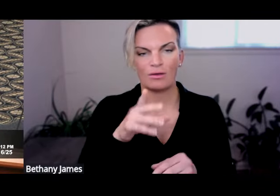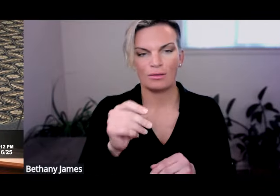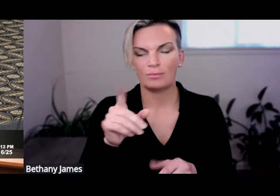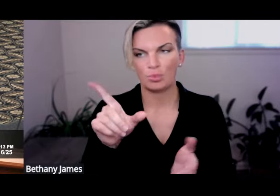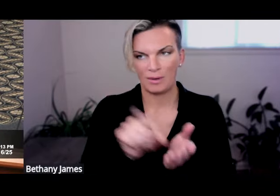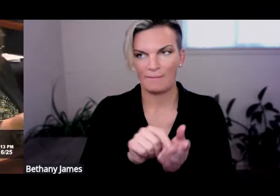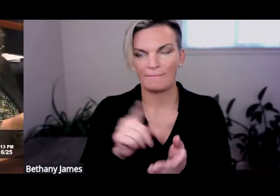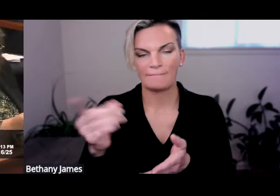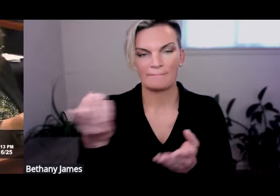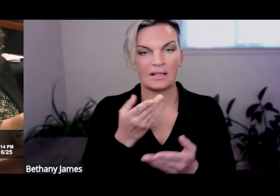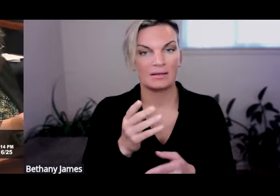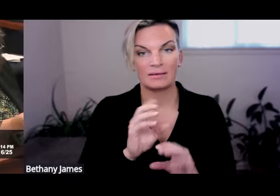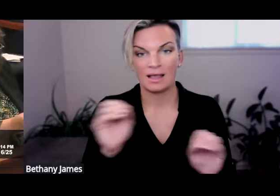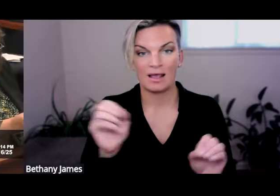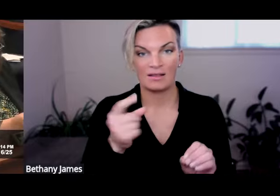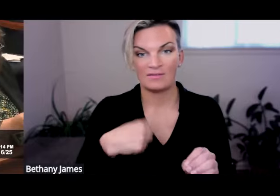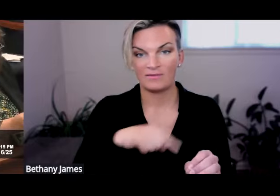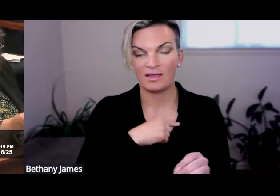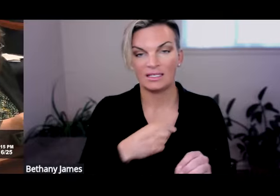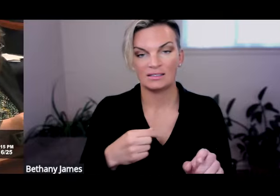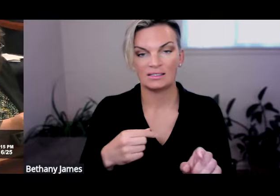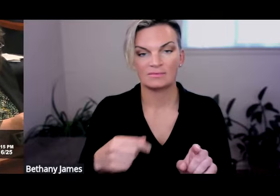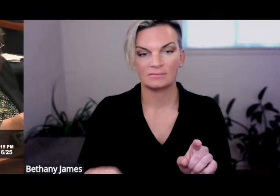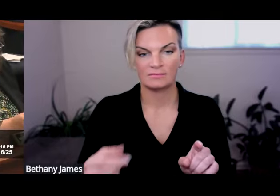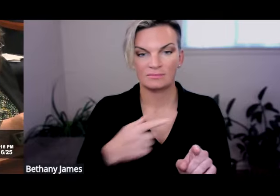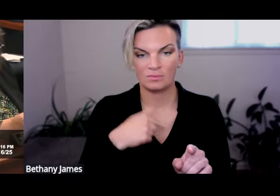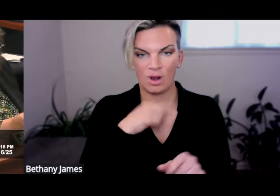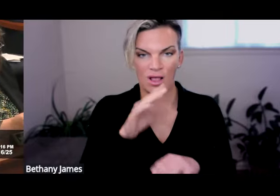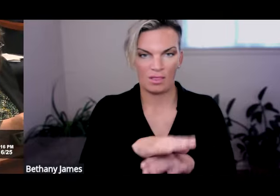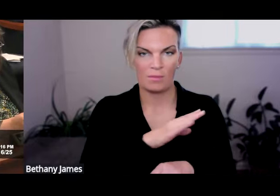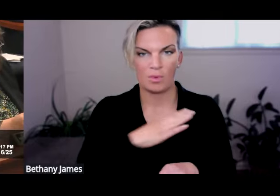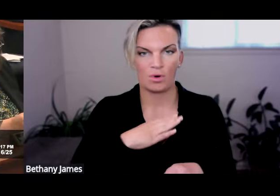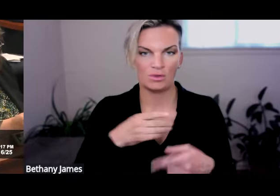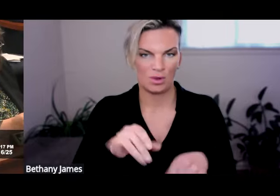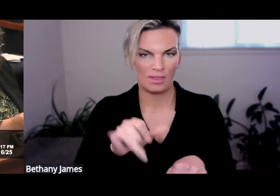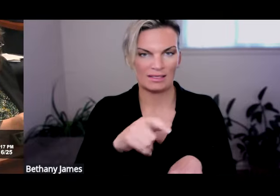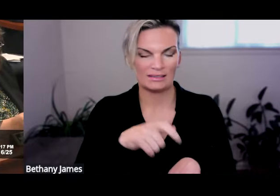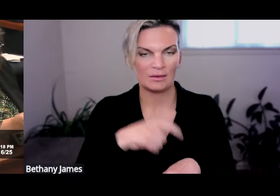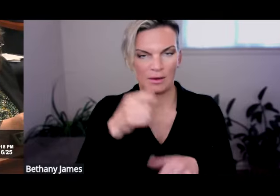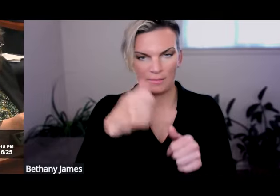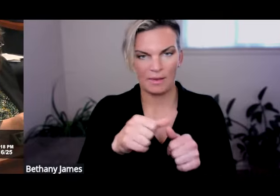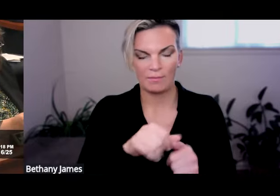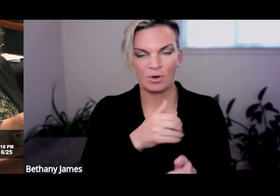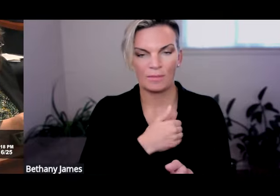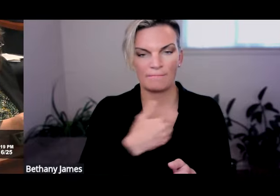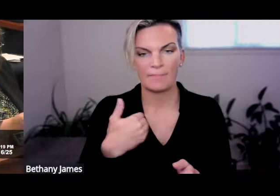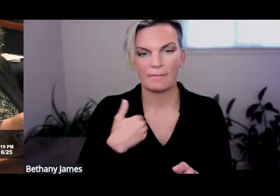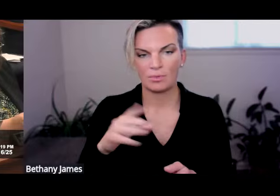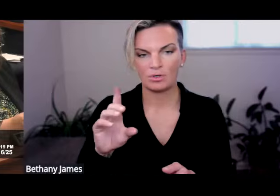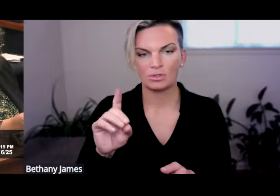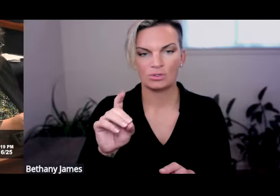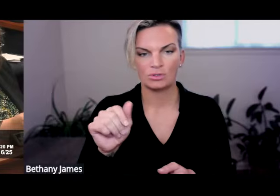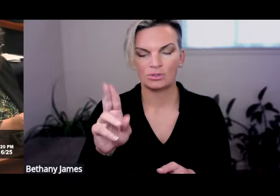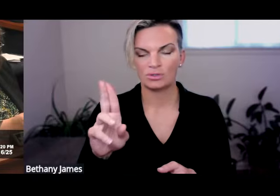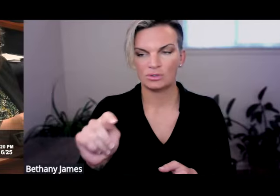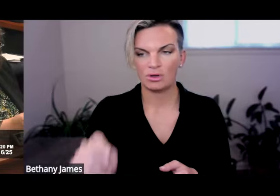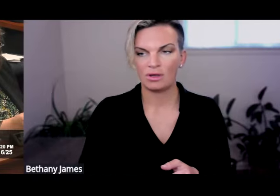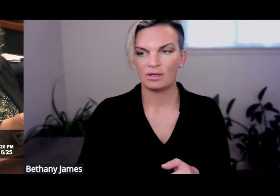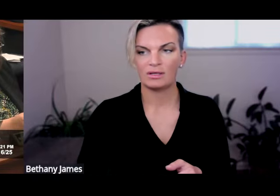us were on the board at that time, but I do recall member Dawn with a,